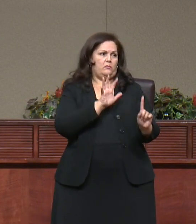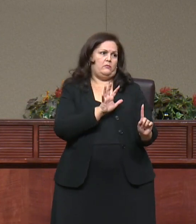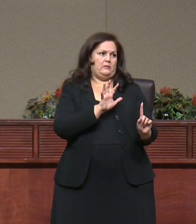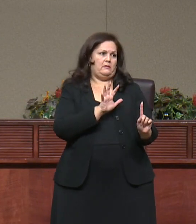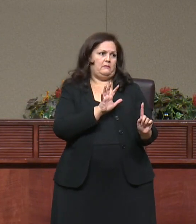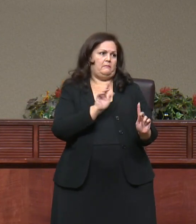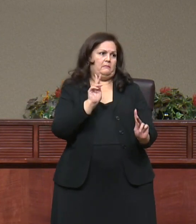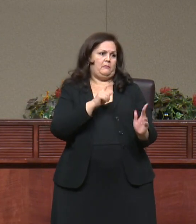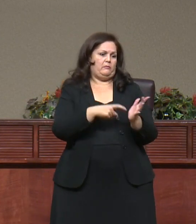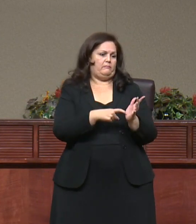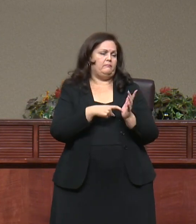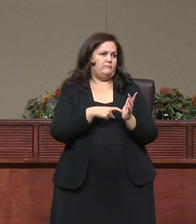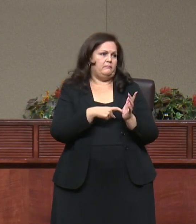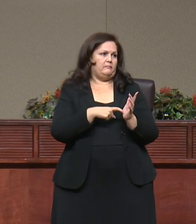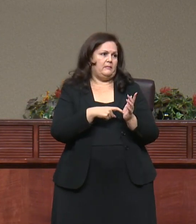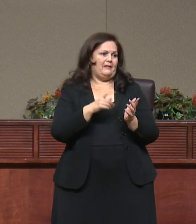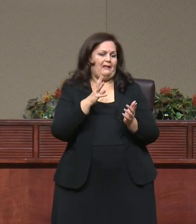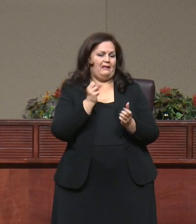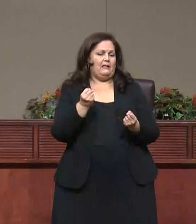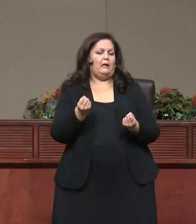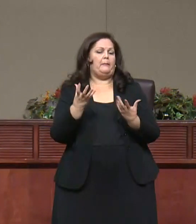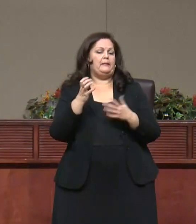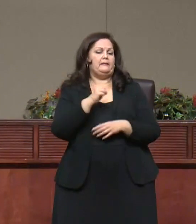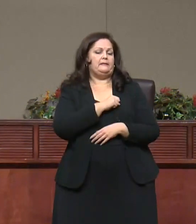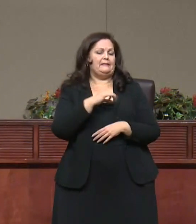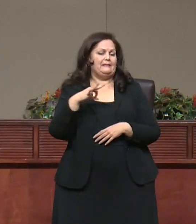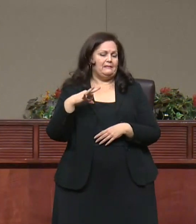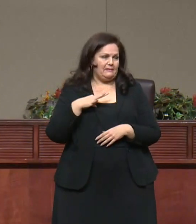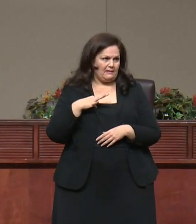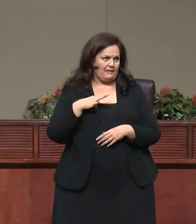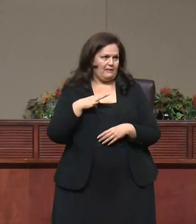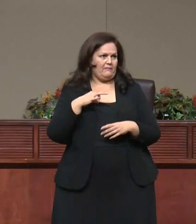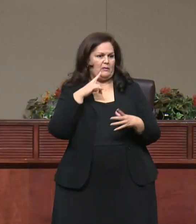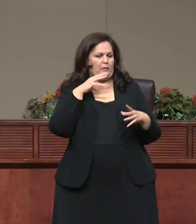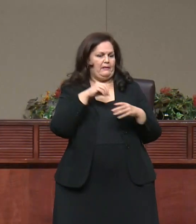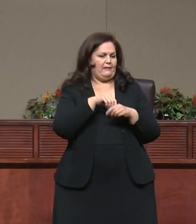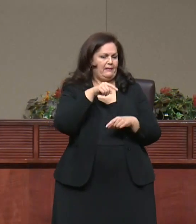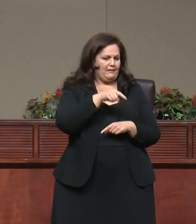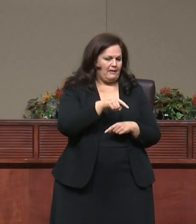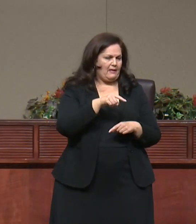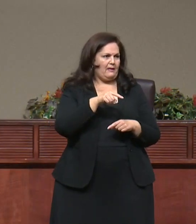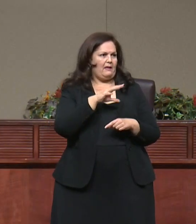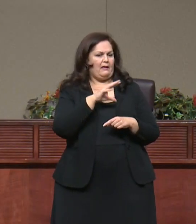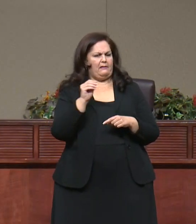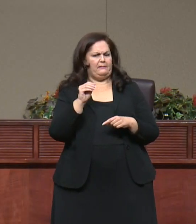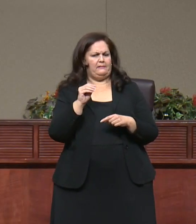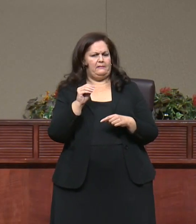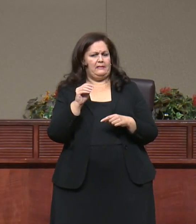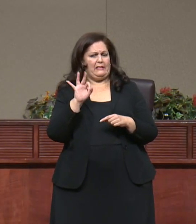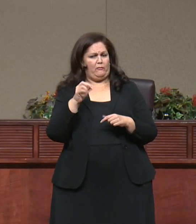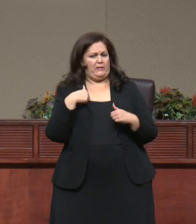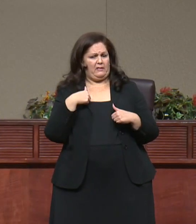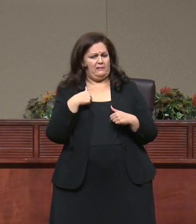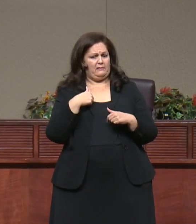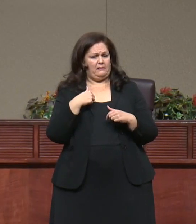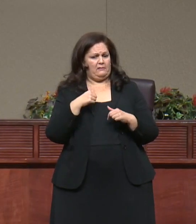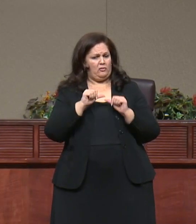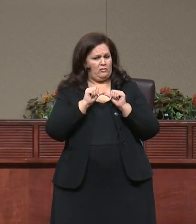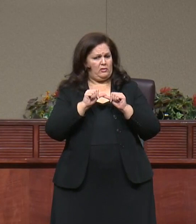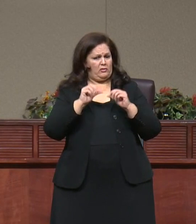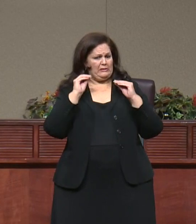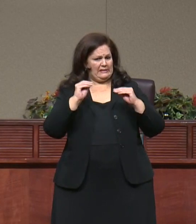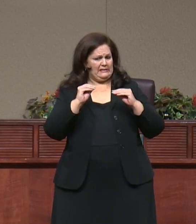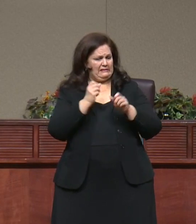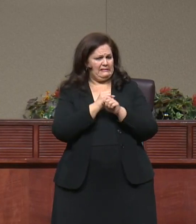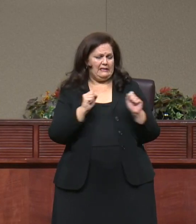the numbers of staff included in that and the ability to safely continue to operate, knowing that there may